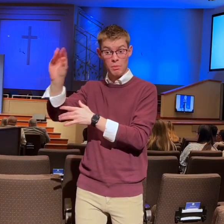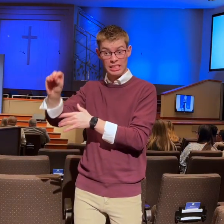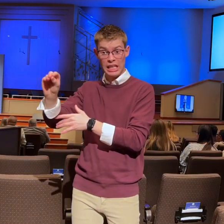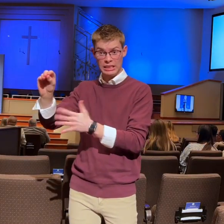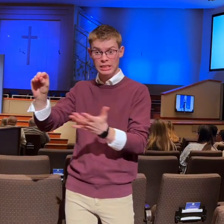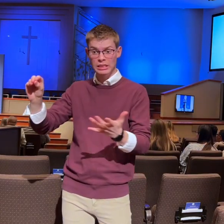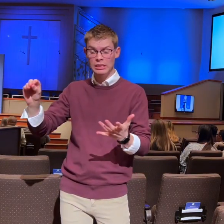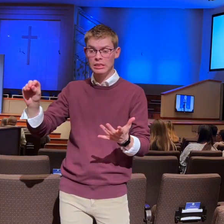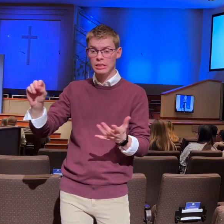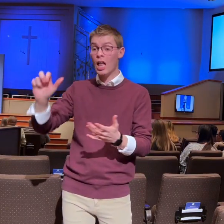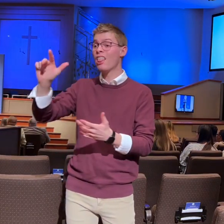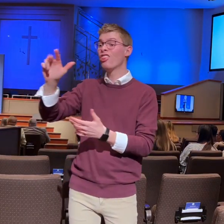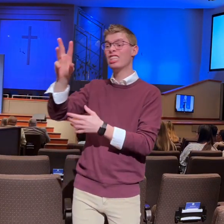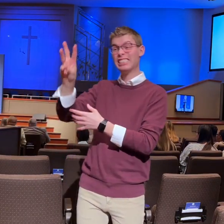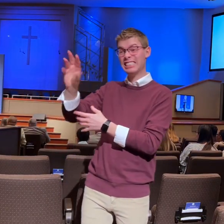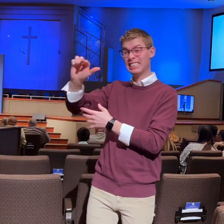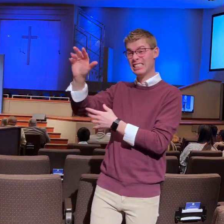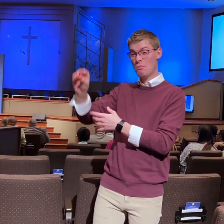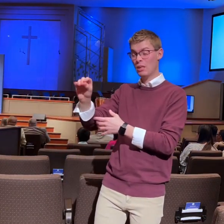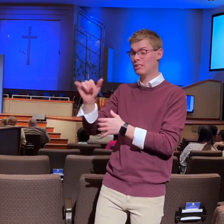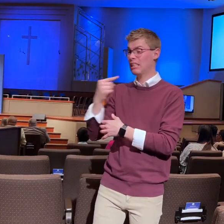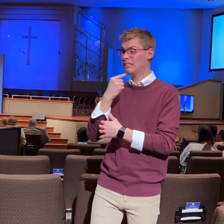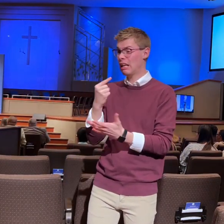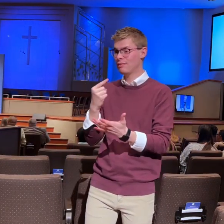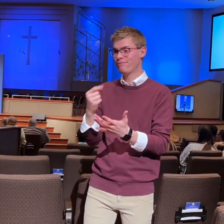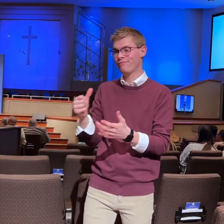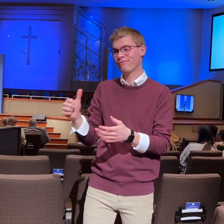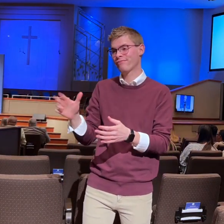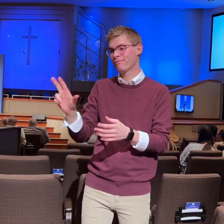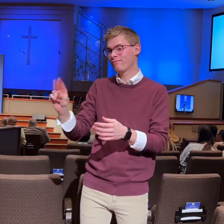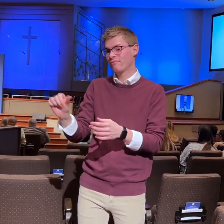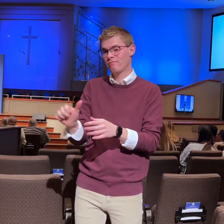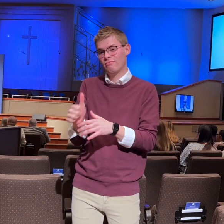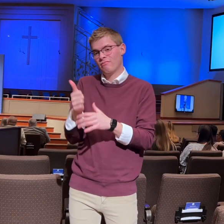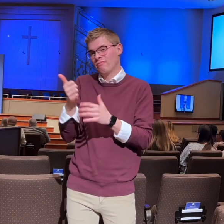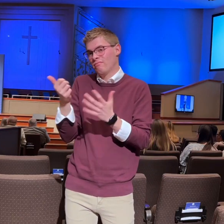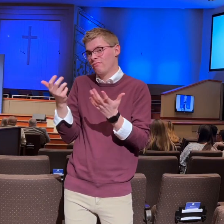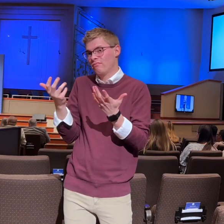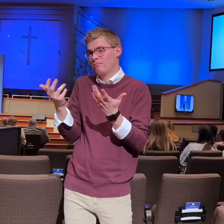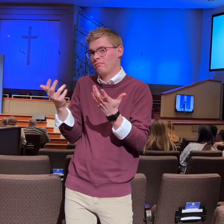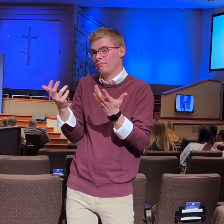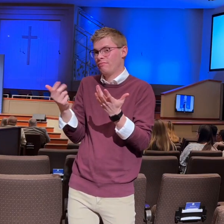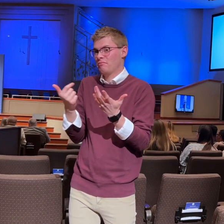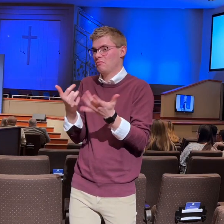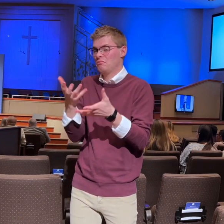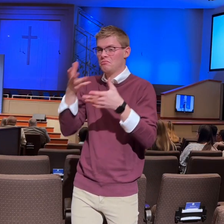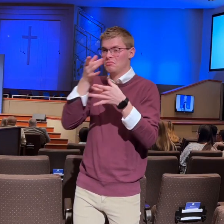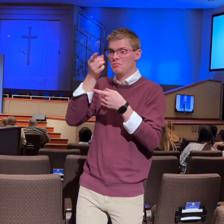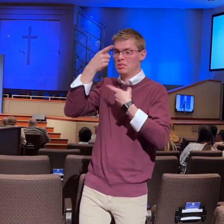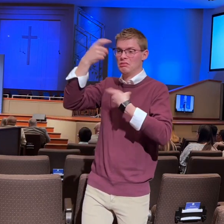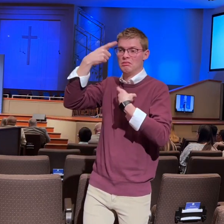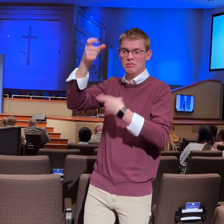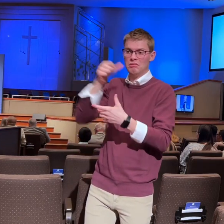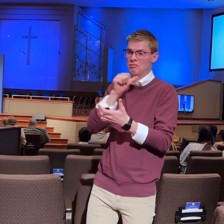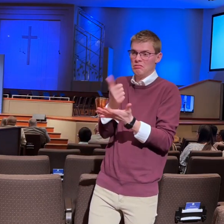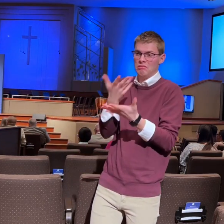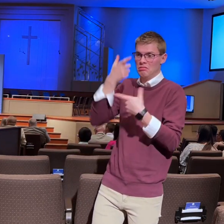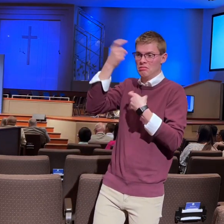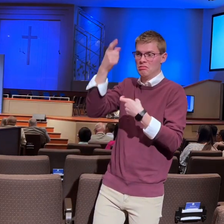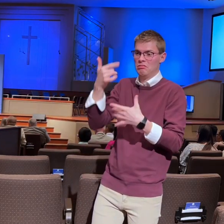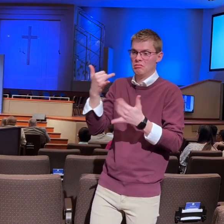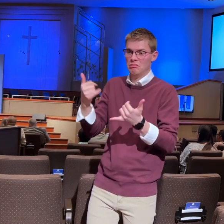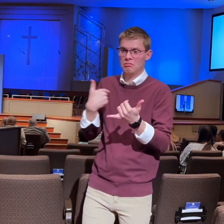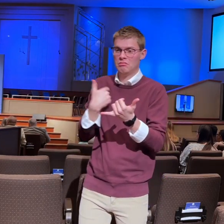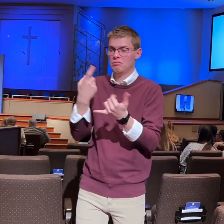old, 36% of them said that they no longer were interested in the faith they once held. You can